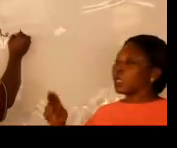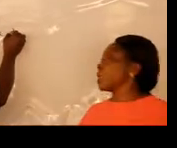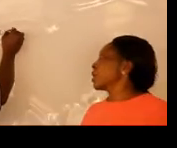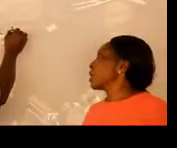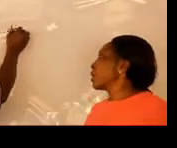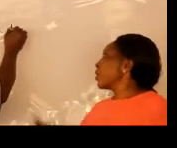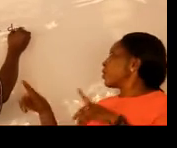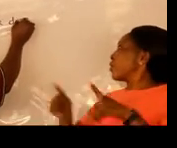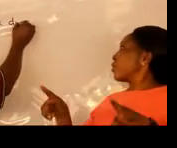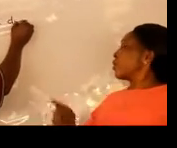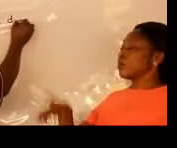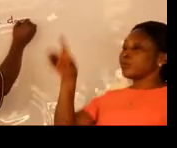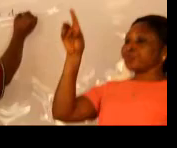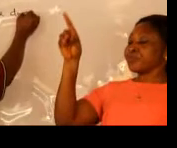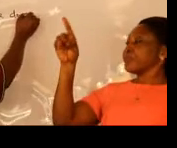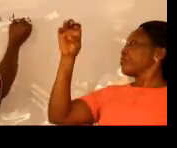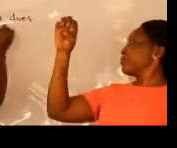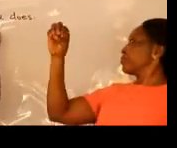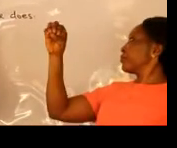does,